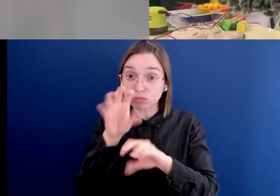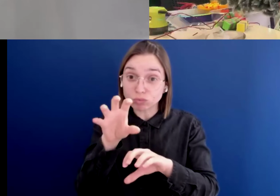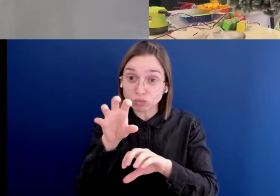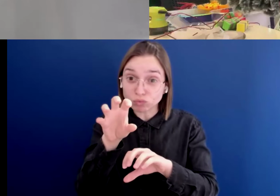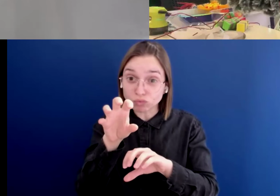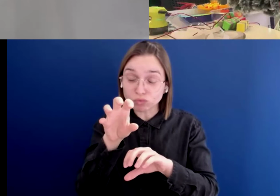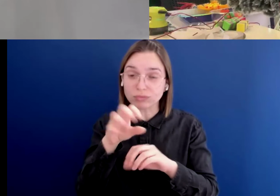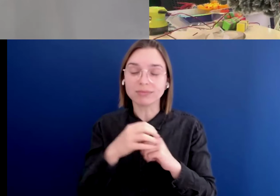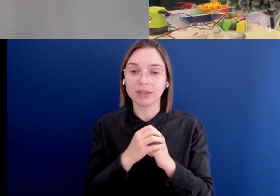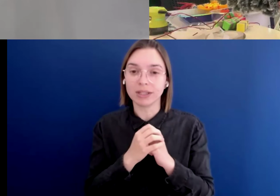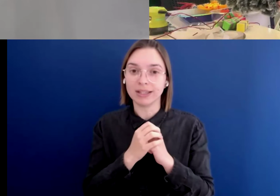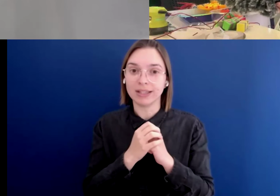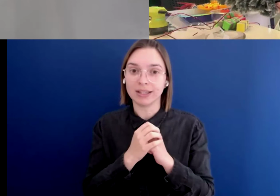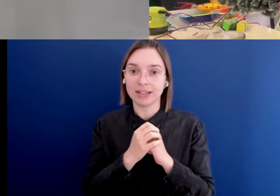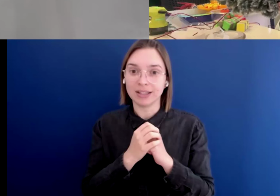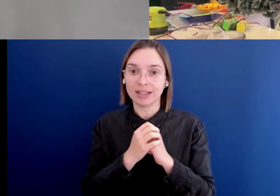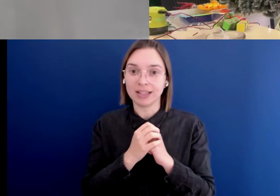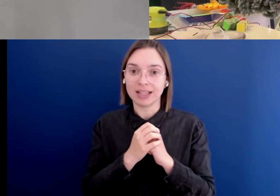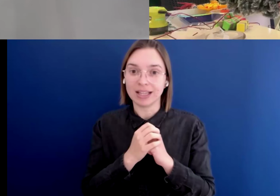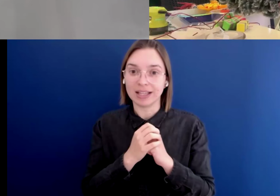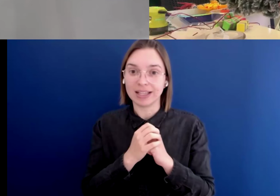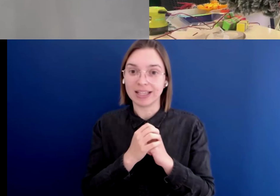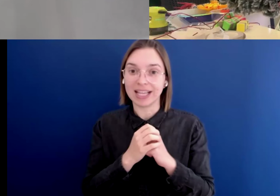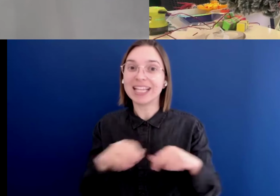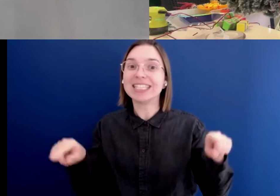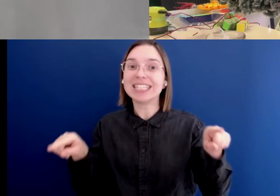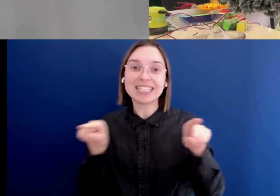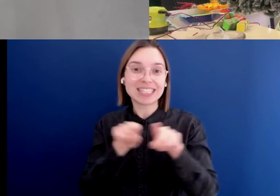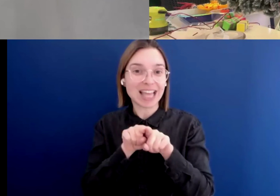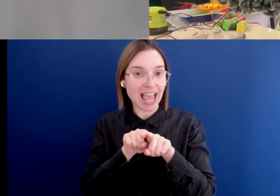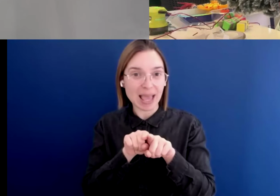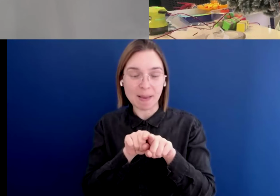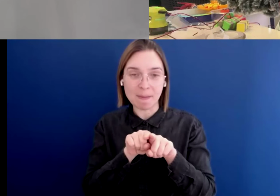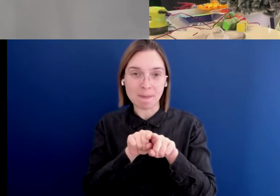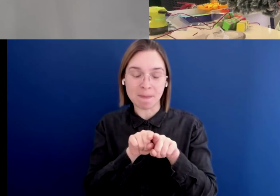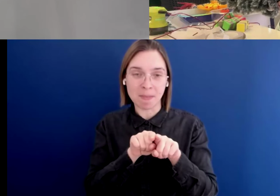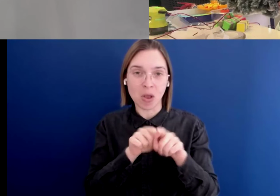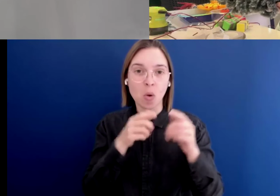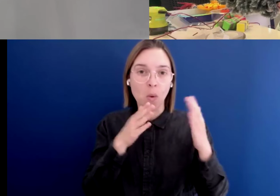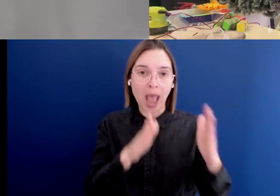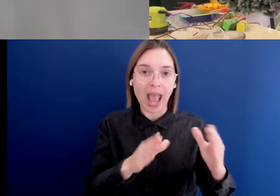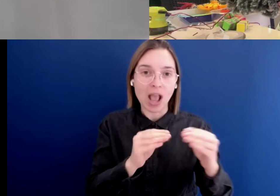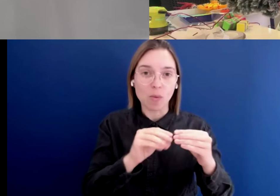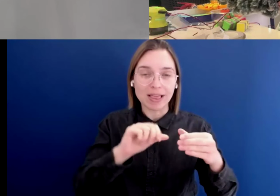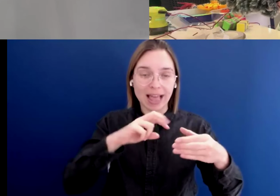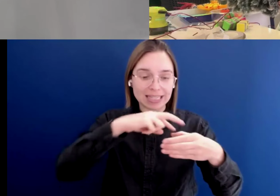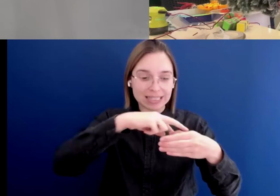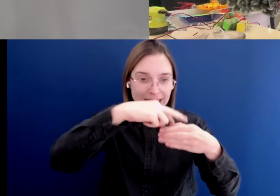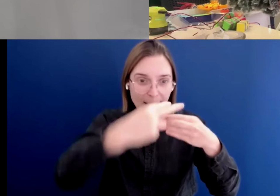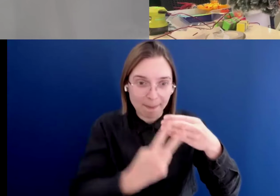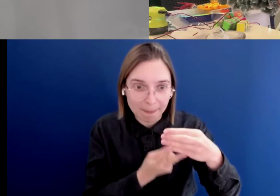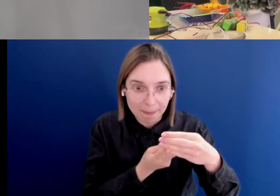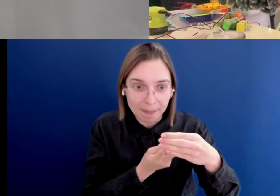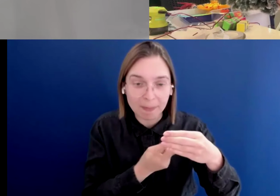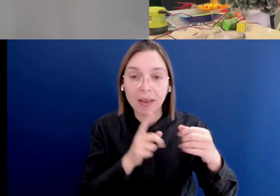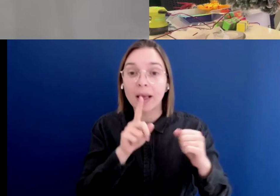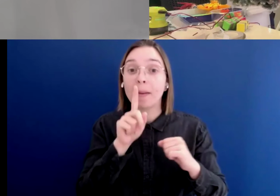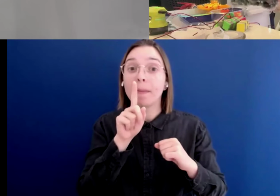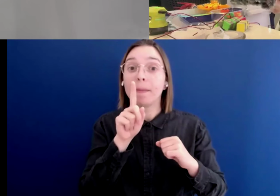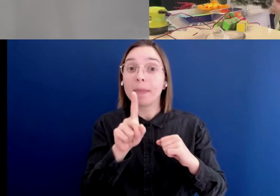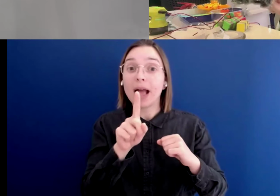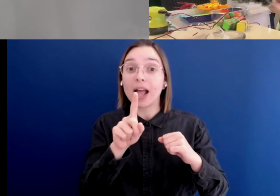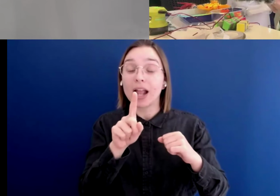same technique, but with those long tail LEDs that I pointed out. So the LED that's attached to the long wire.